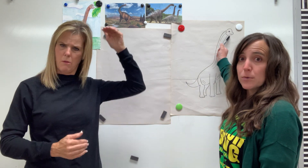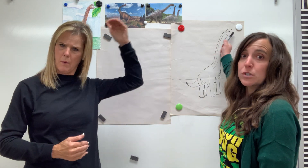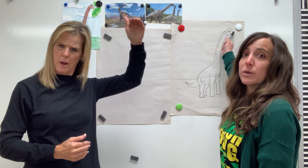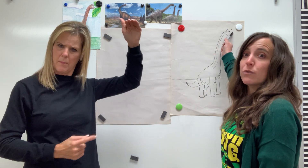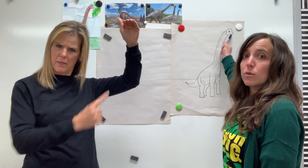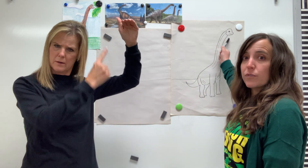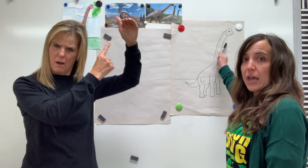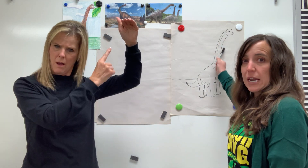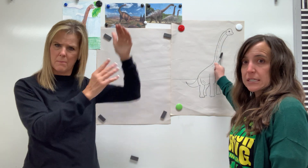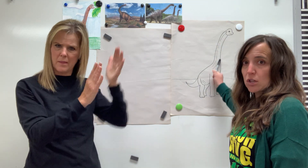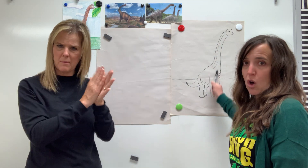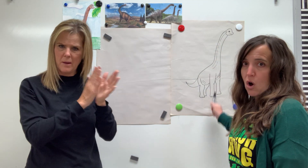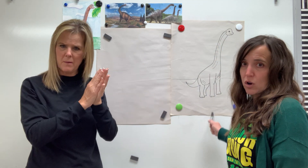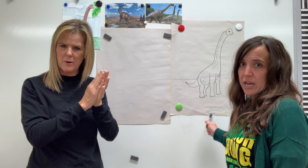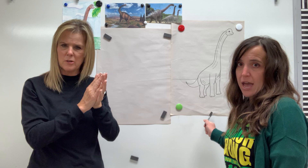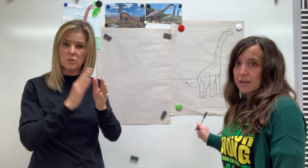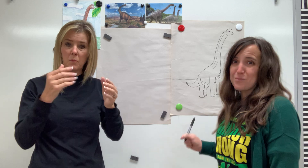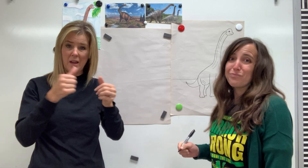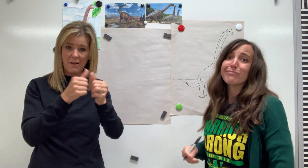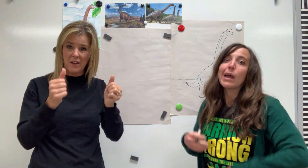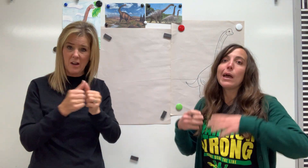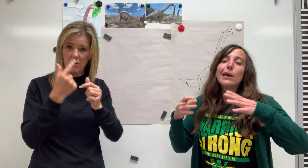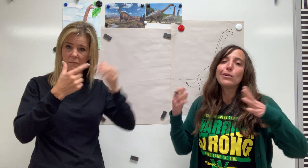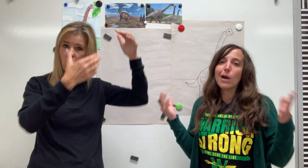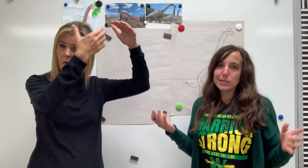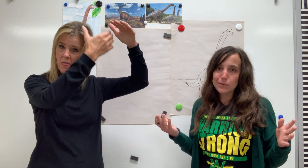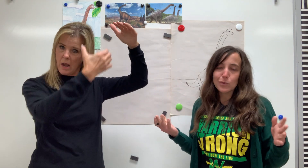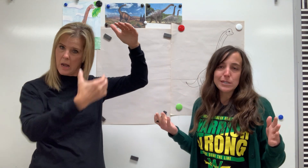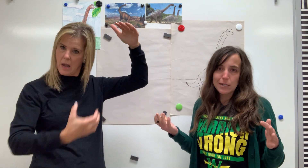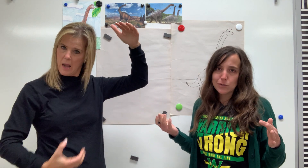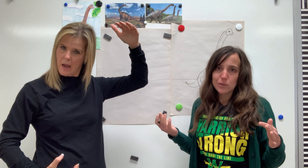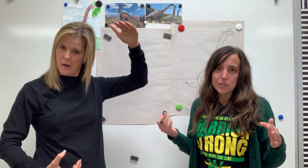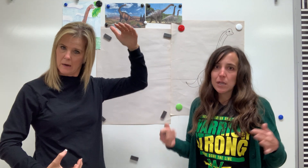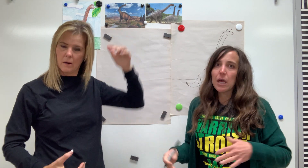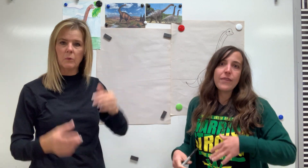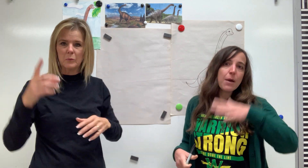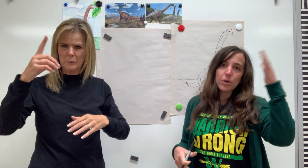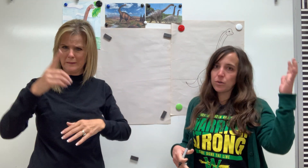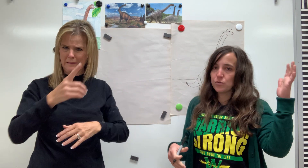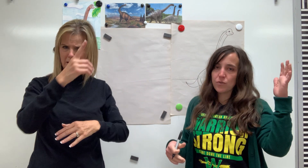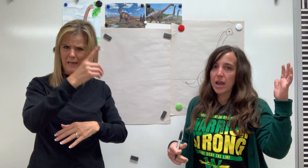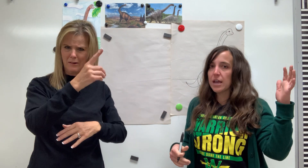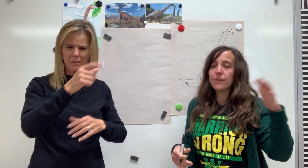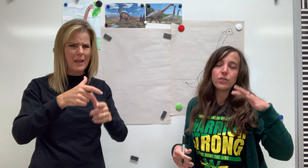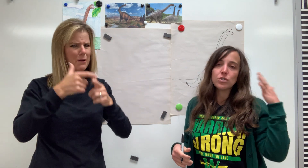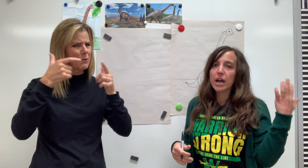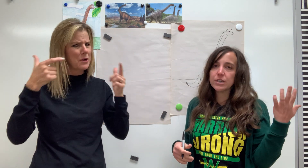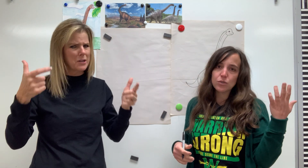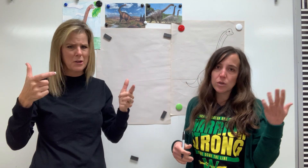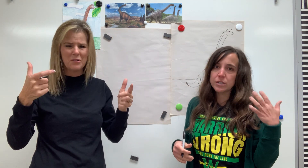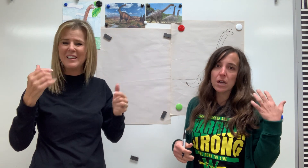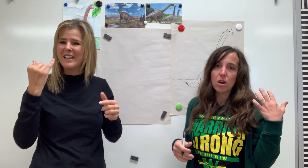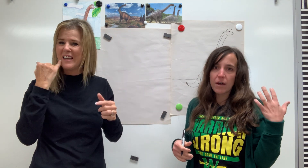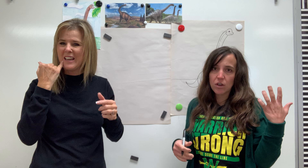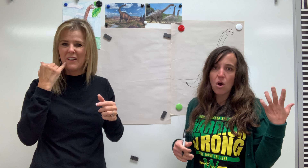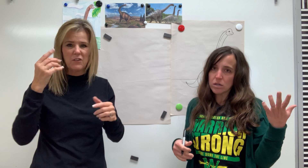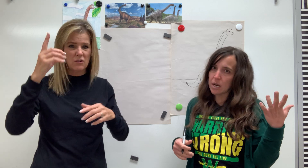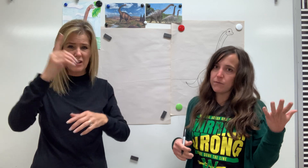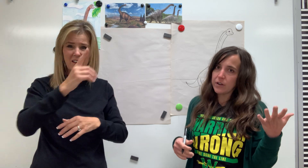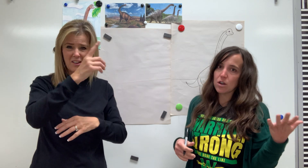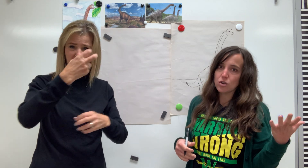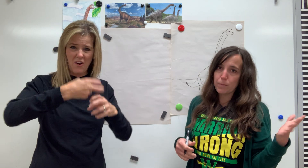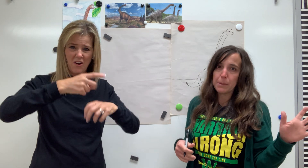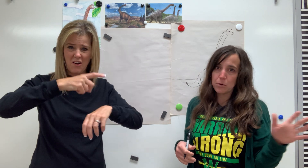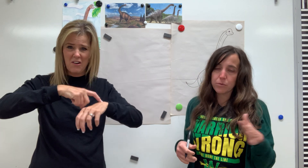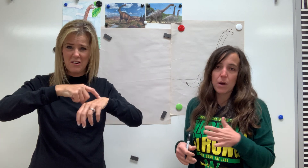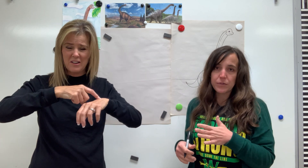of our paper so we have room for that nice long neck. You guys, with dinosaurs, they were huge, right? If your dinosaurs are having a hard